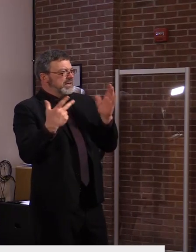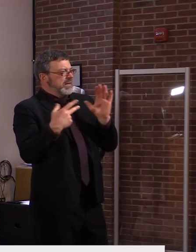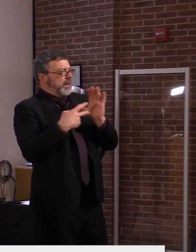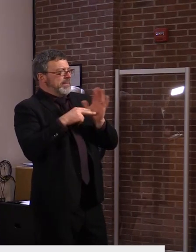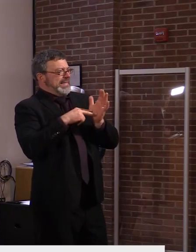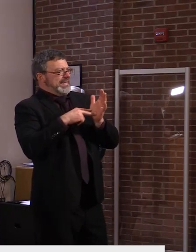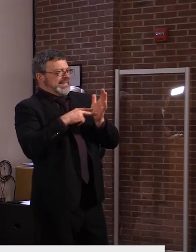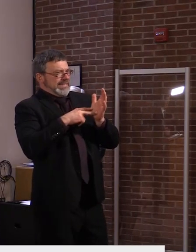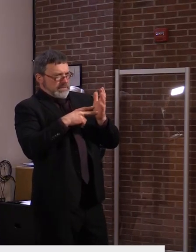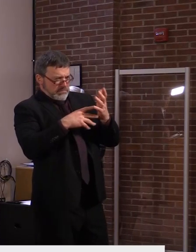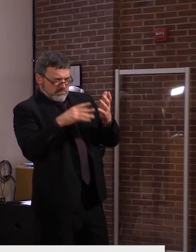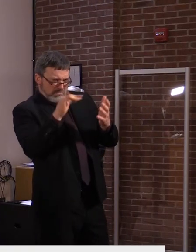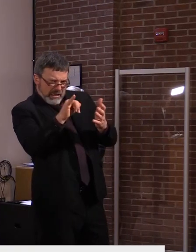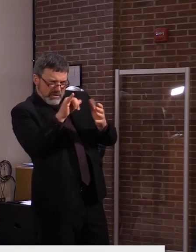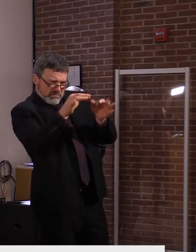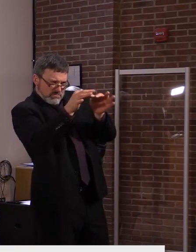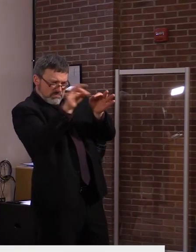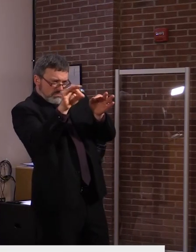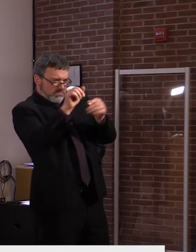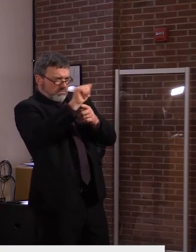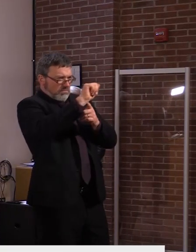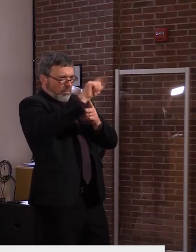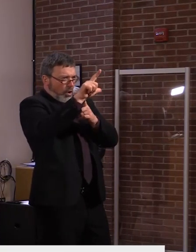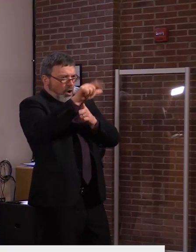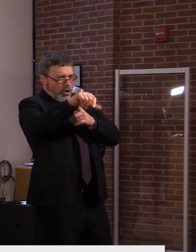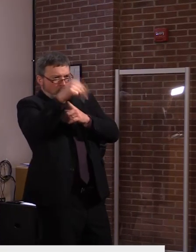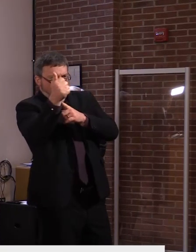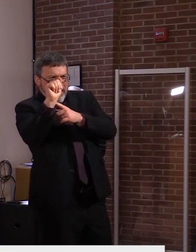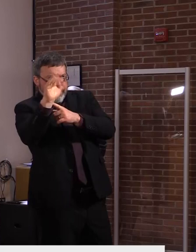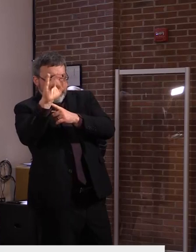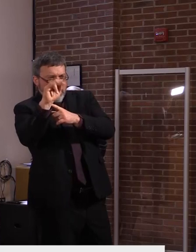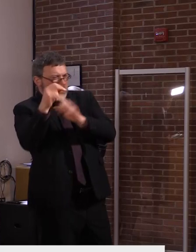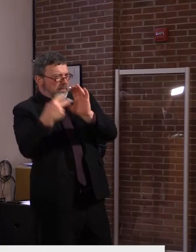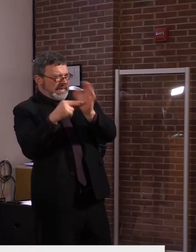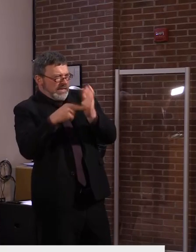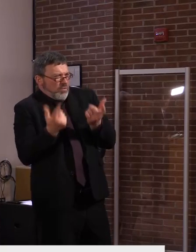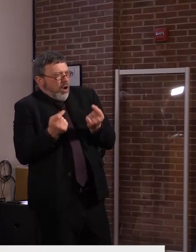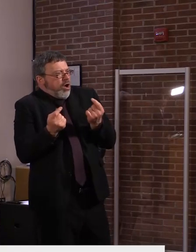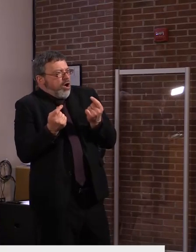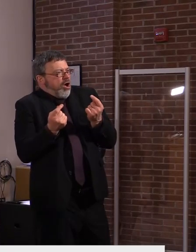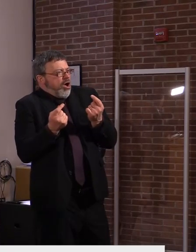than what we've done over the last 20 months, which has been